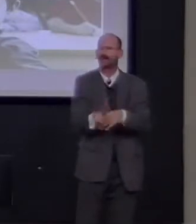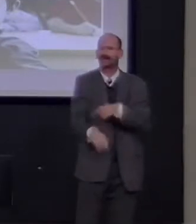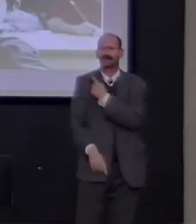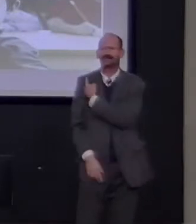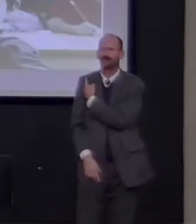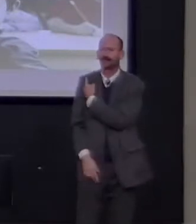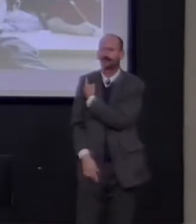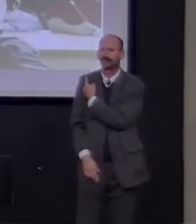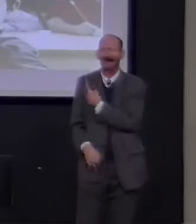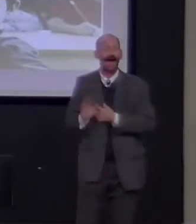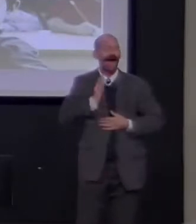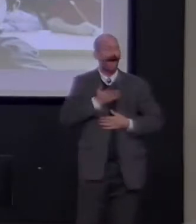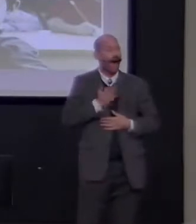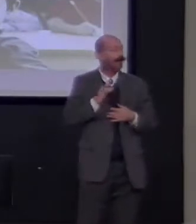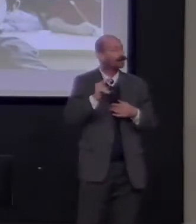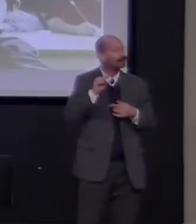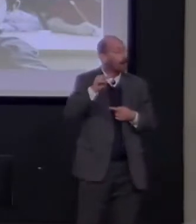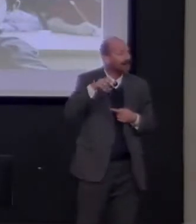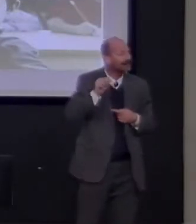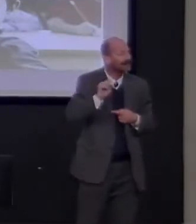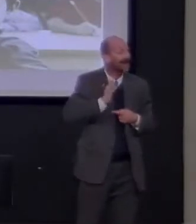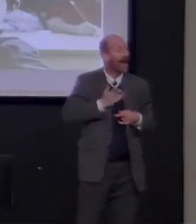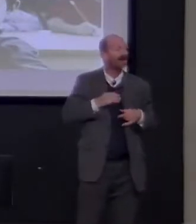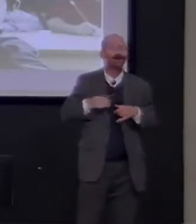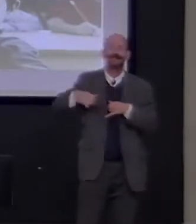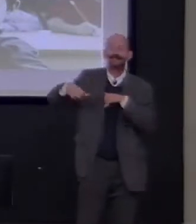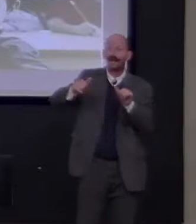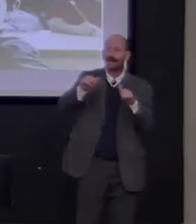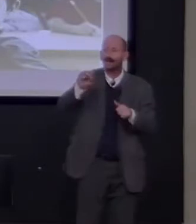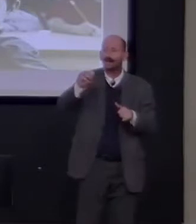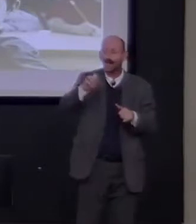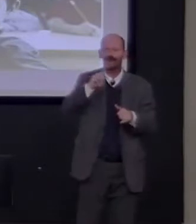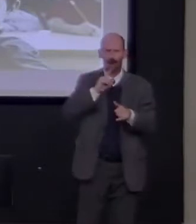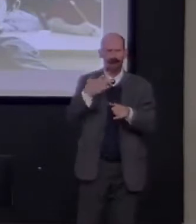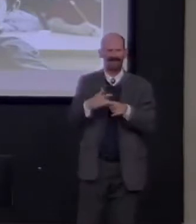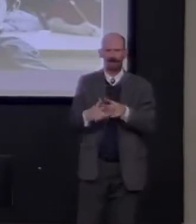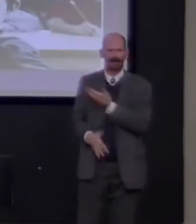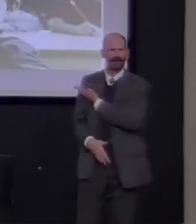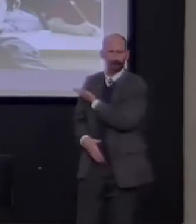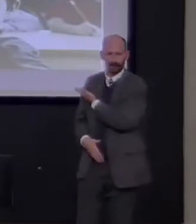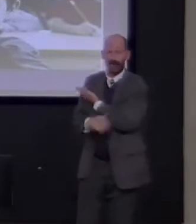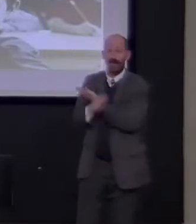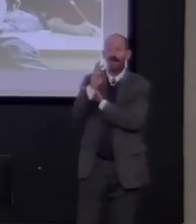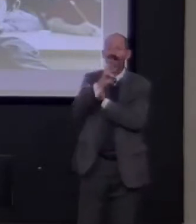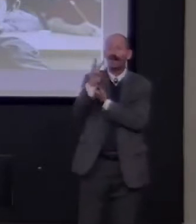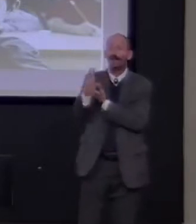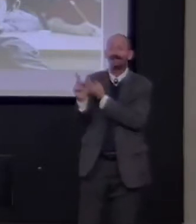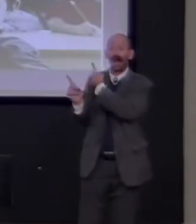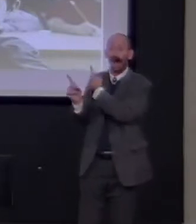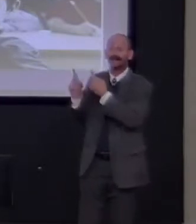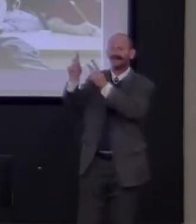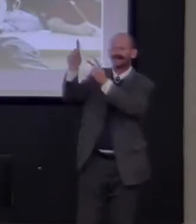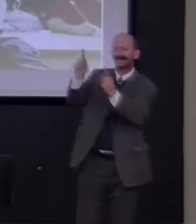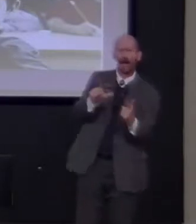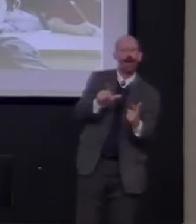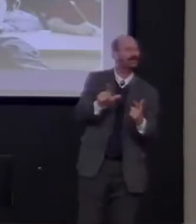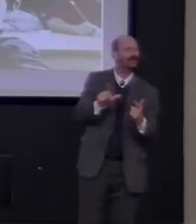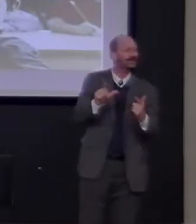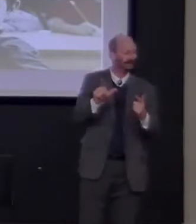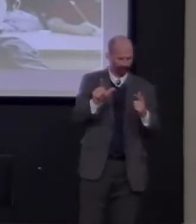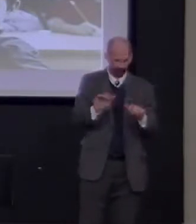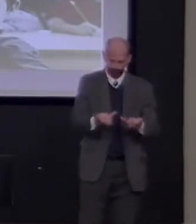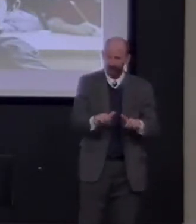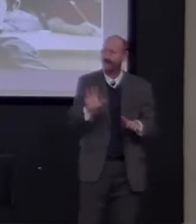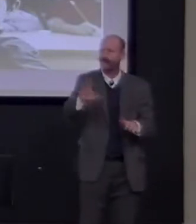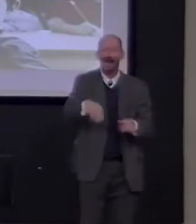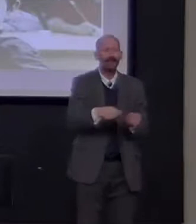existing norms, our standardized norms, also available. So you can go to this website, you can download the test, you can administer it,